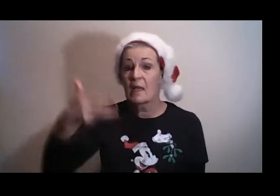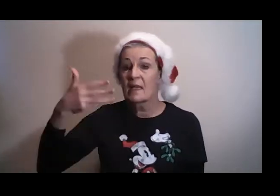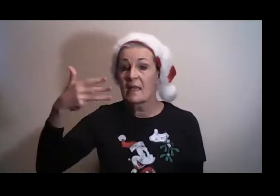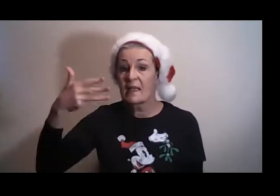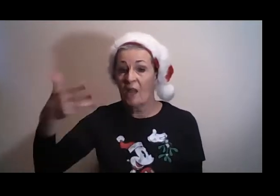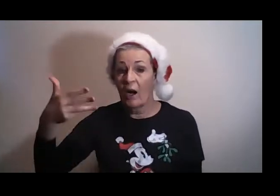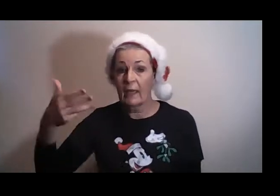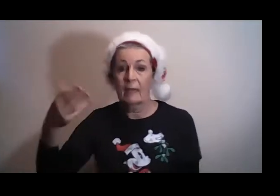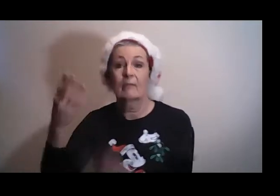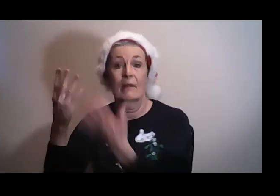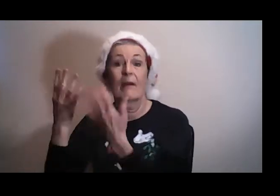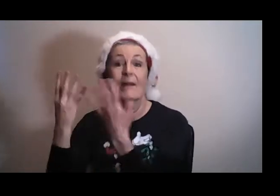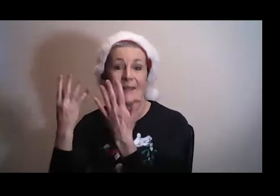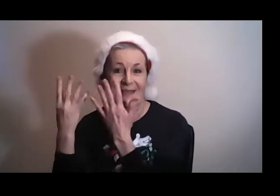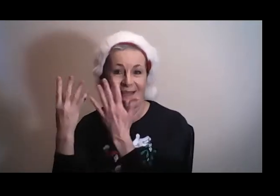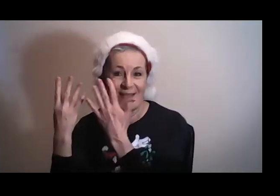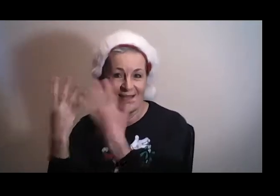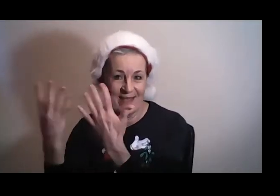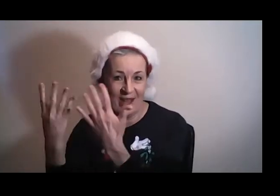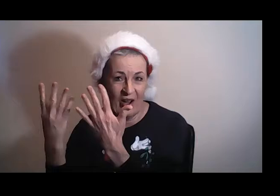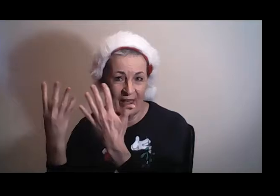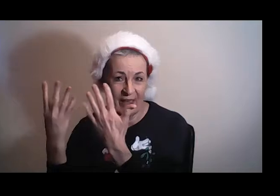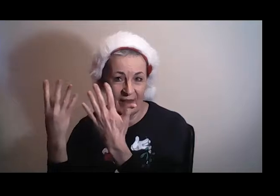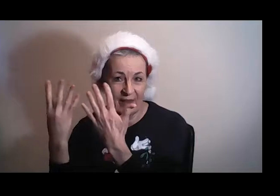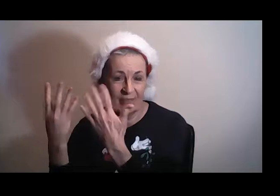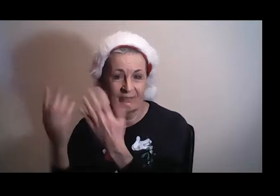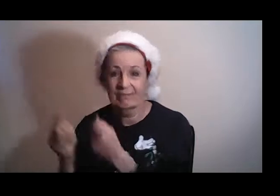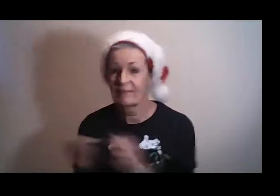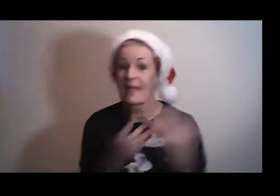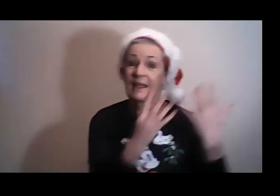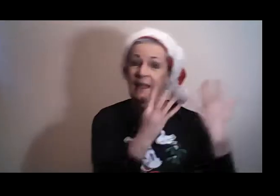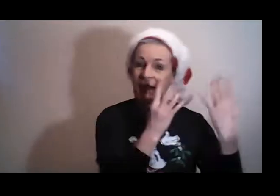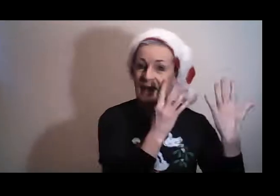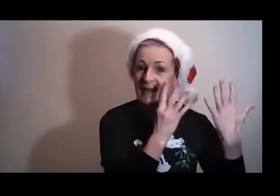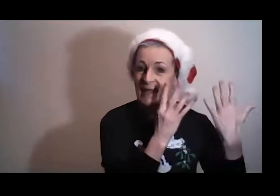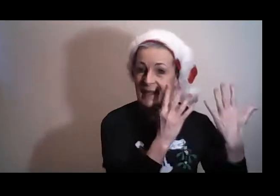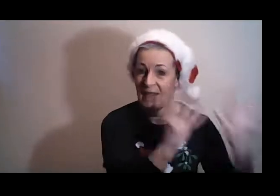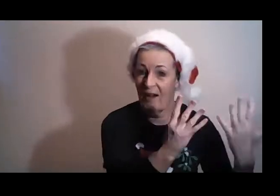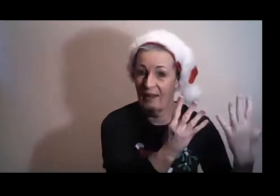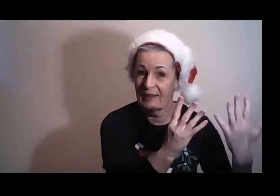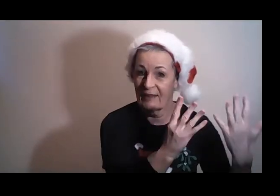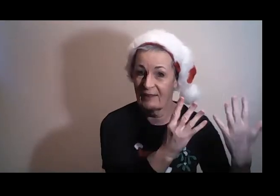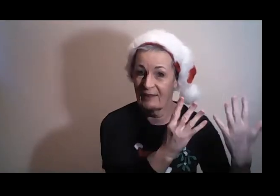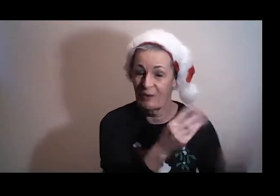maybe, and then you can do more than 9. It's entirely up to you.